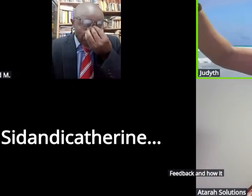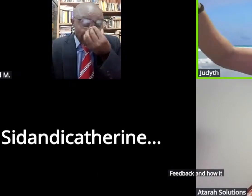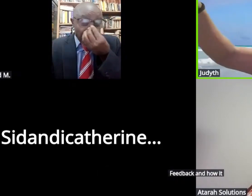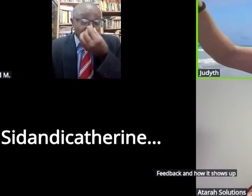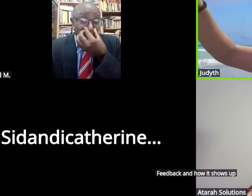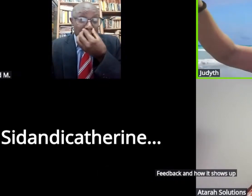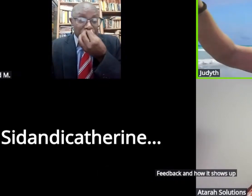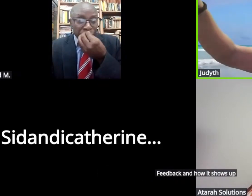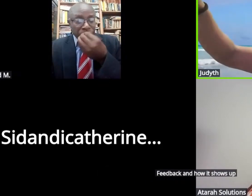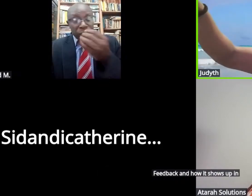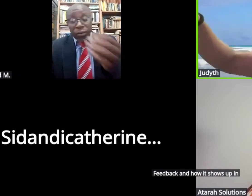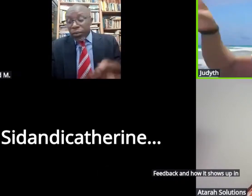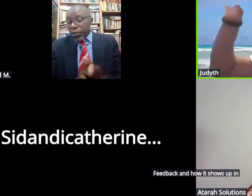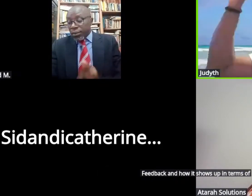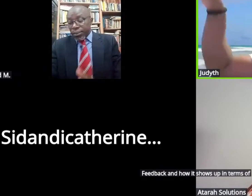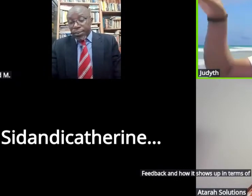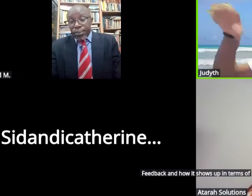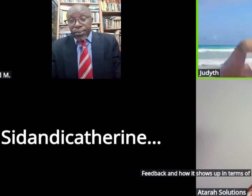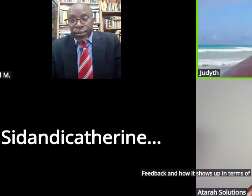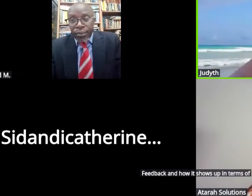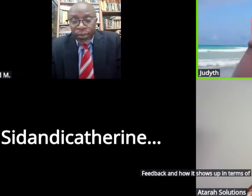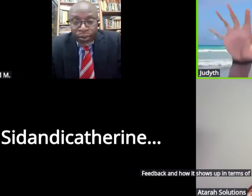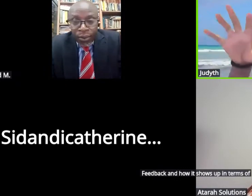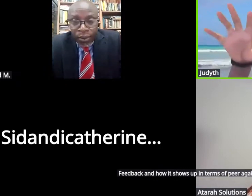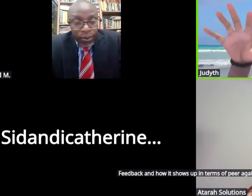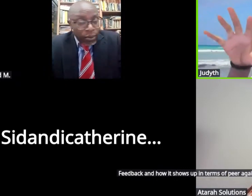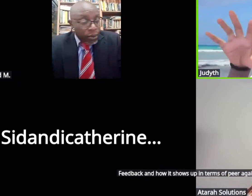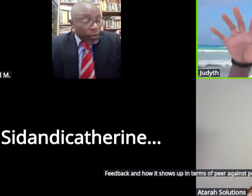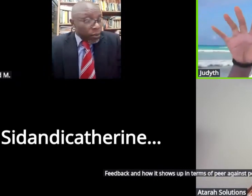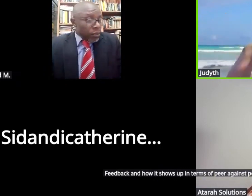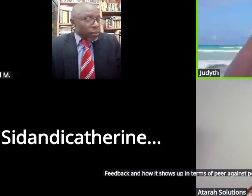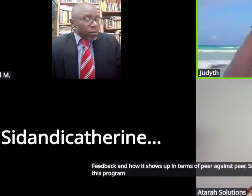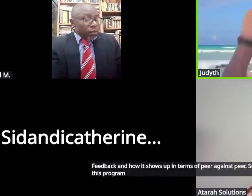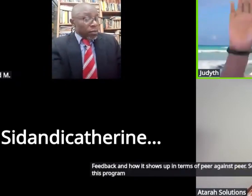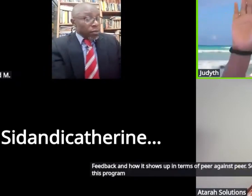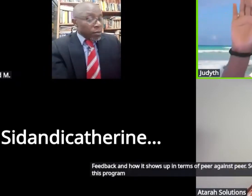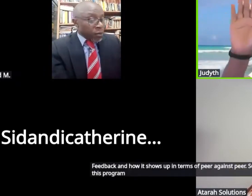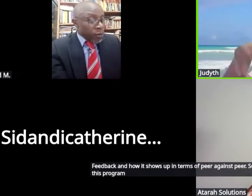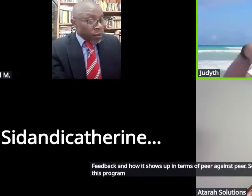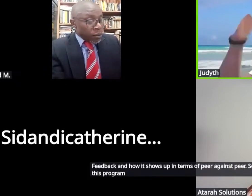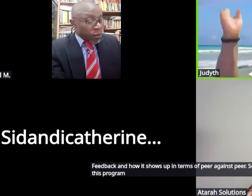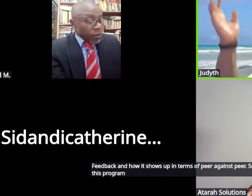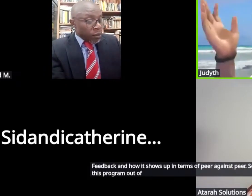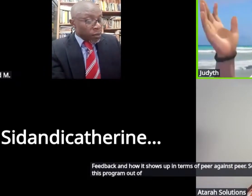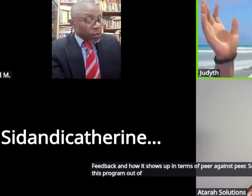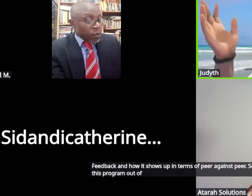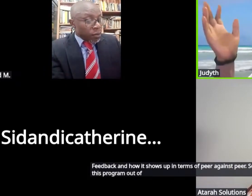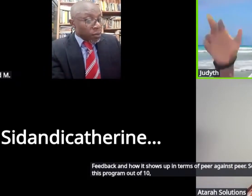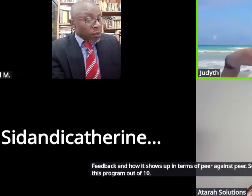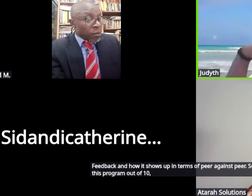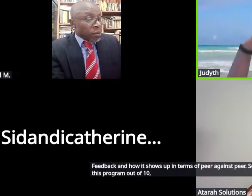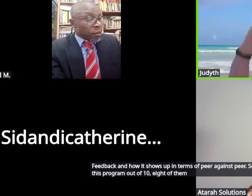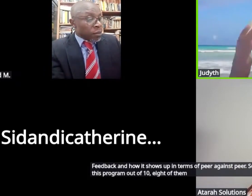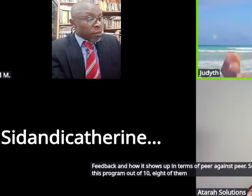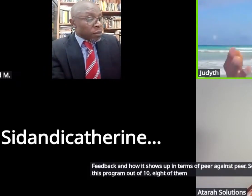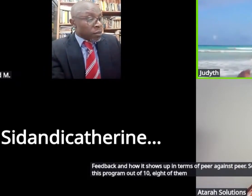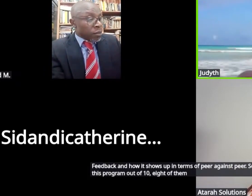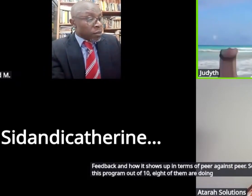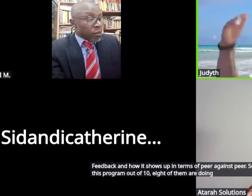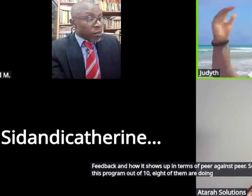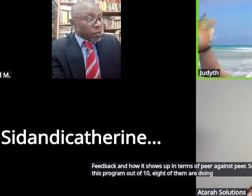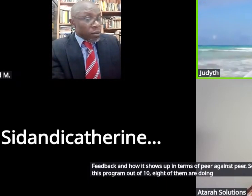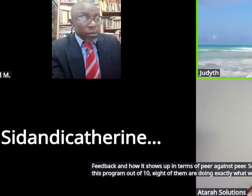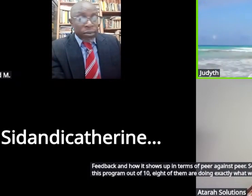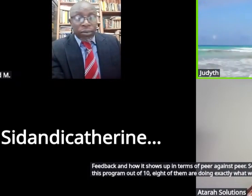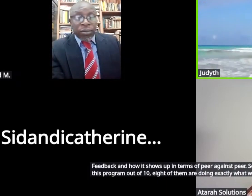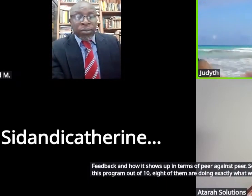terms of peer against peer. So people who attended this program, out of 10, 8 of them are doing exactly what we invested in, and